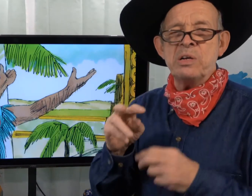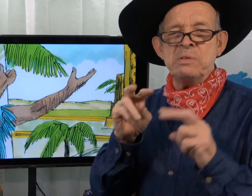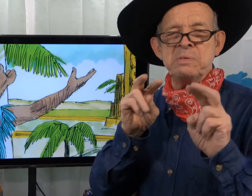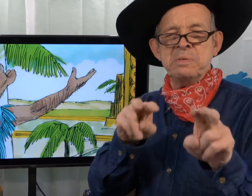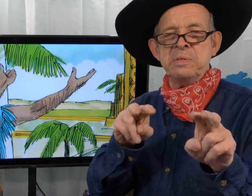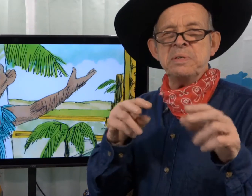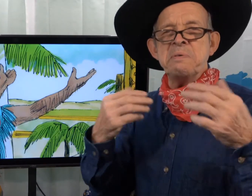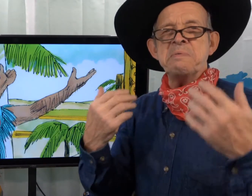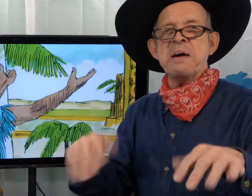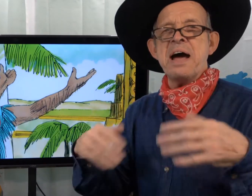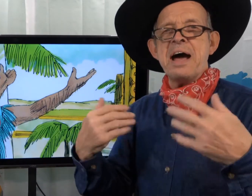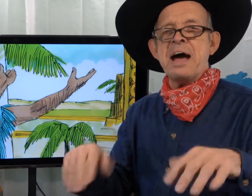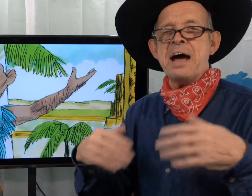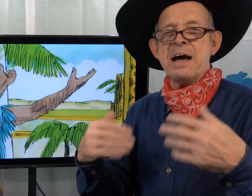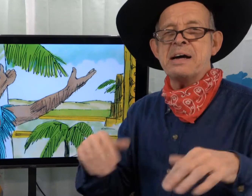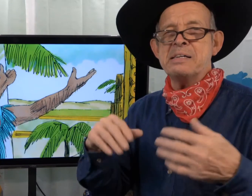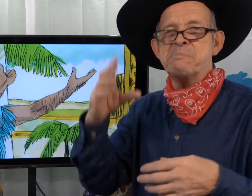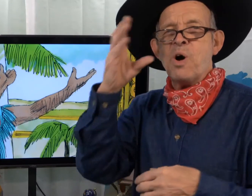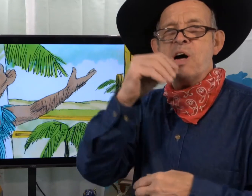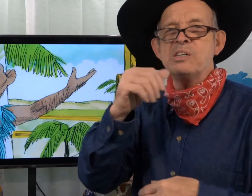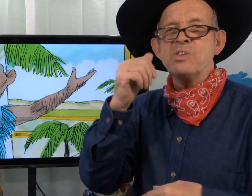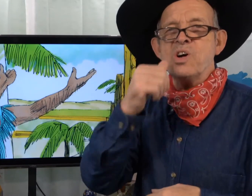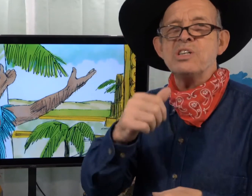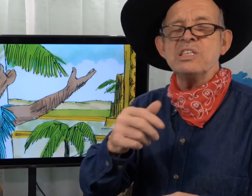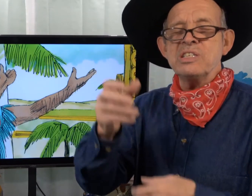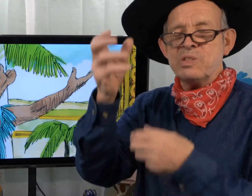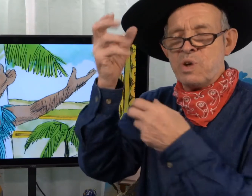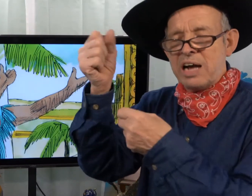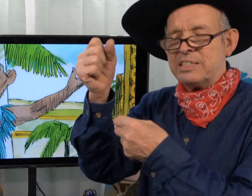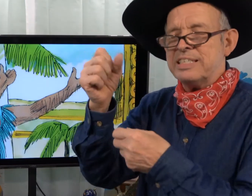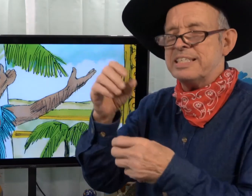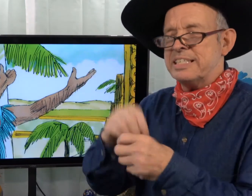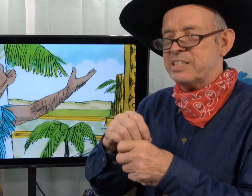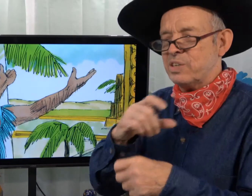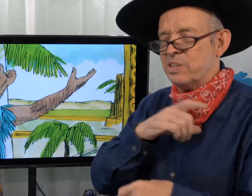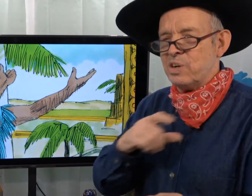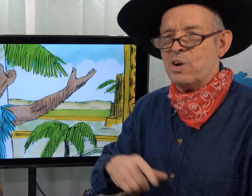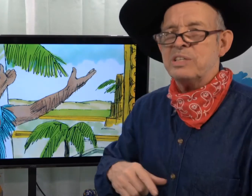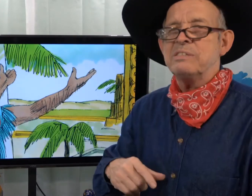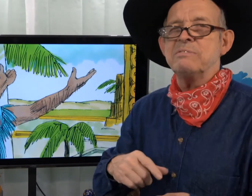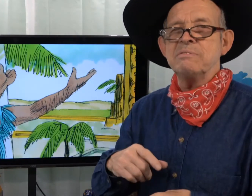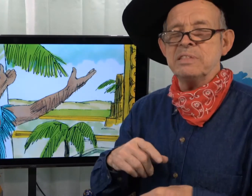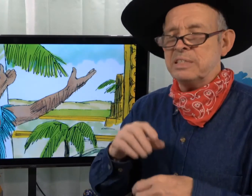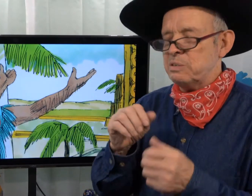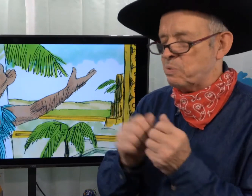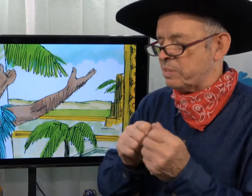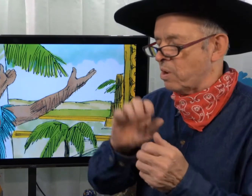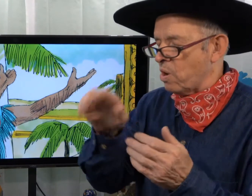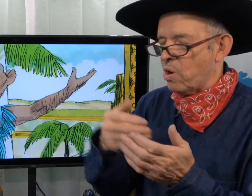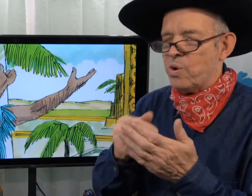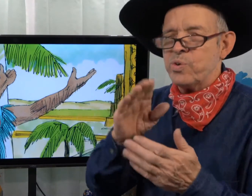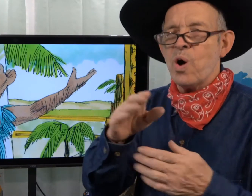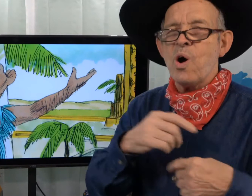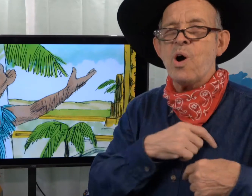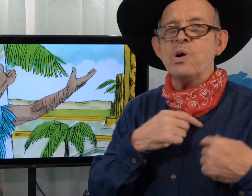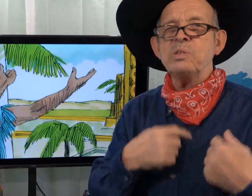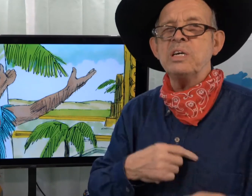Right. Boy, good. Trust in the Lord with the help of your heart,